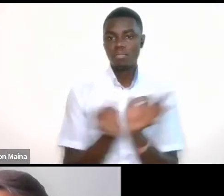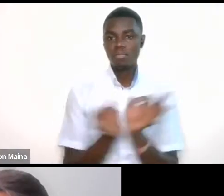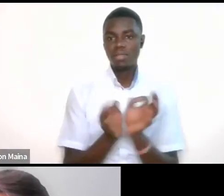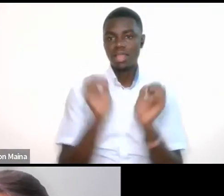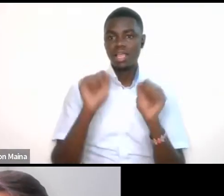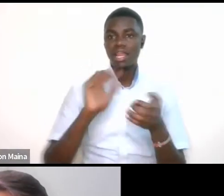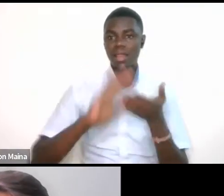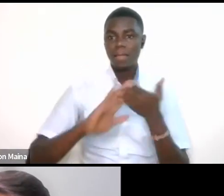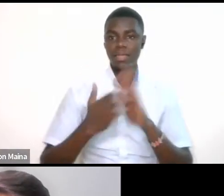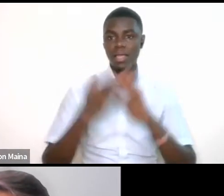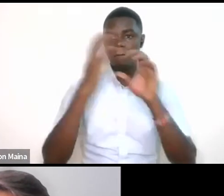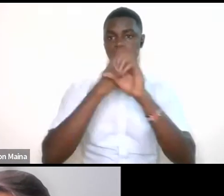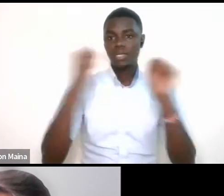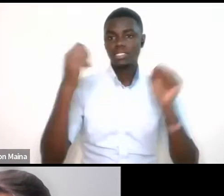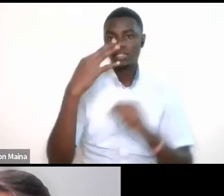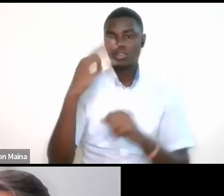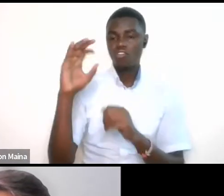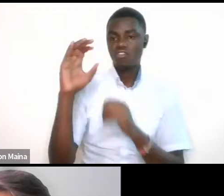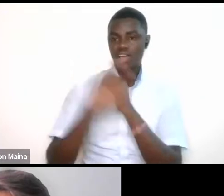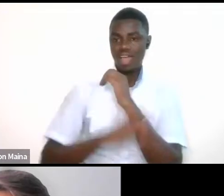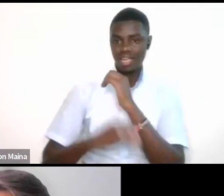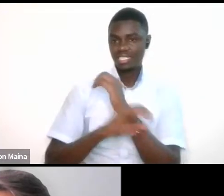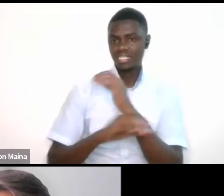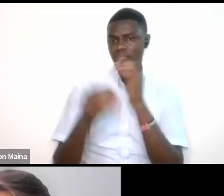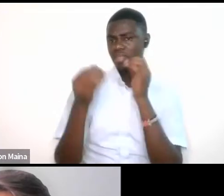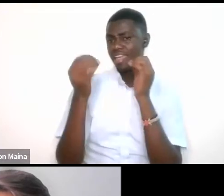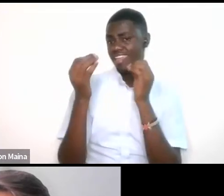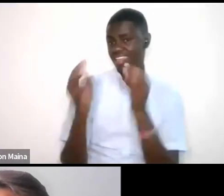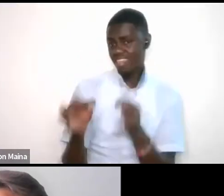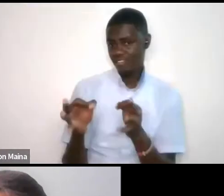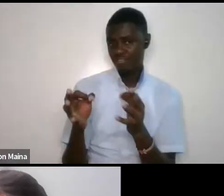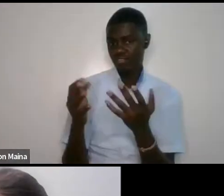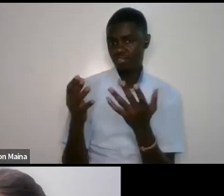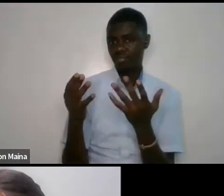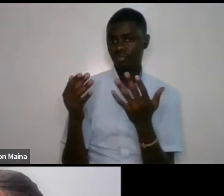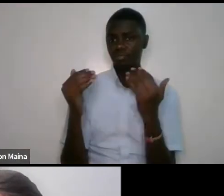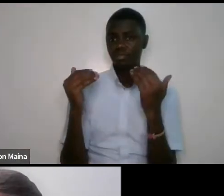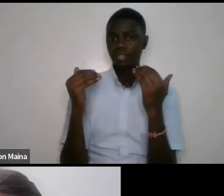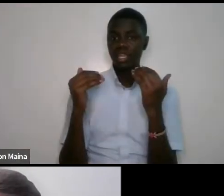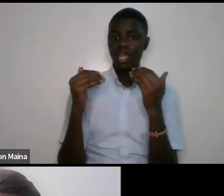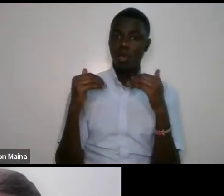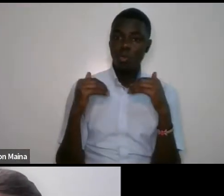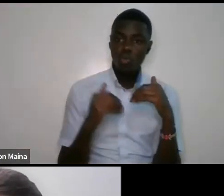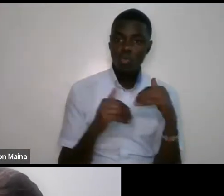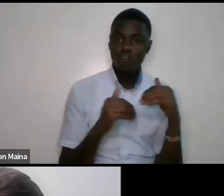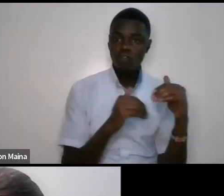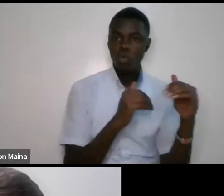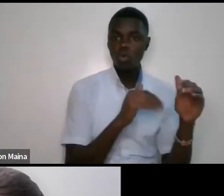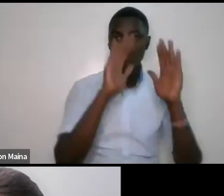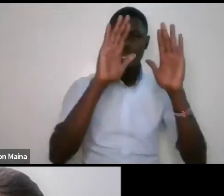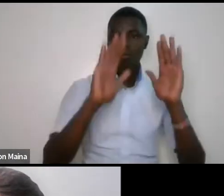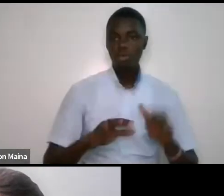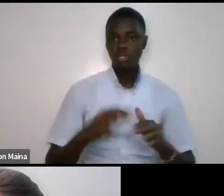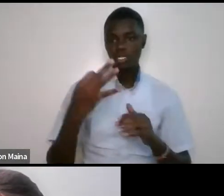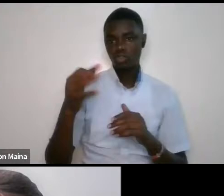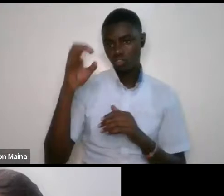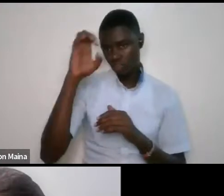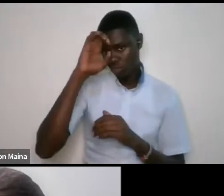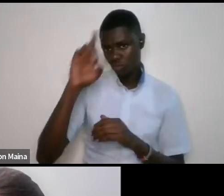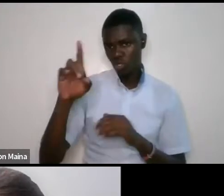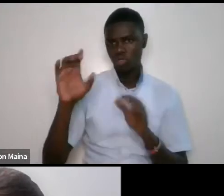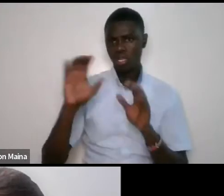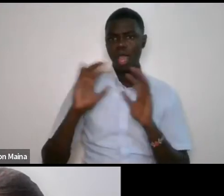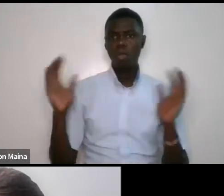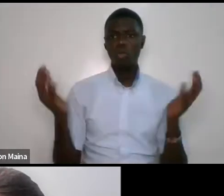if we follow the essence of education, I think globally we've lost the essence of education. It's